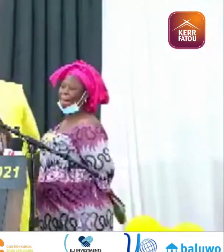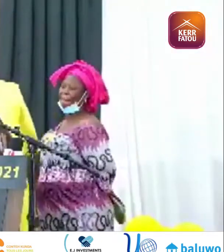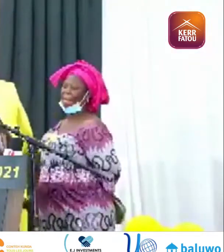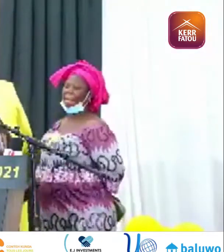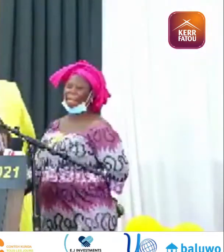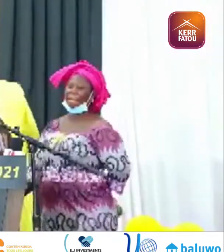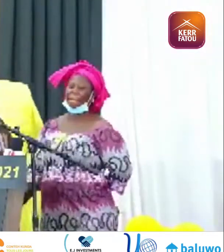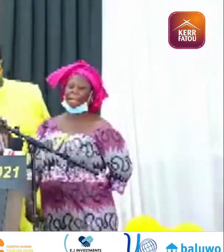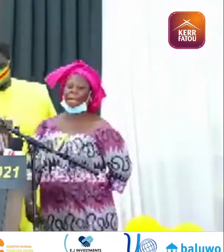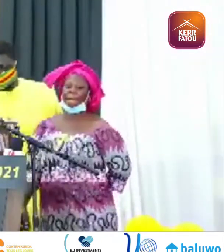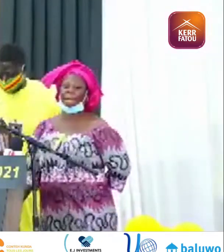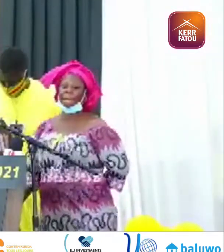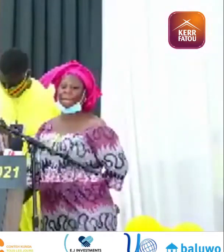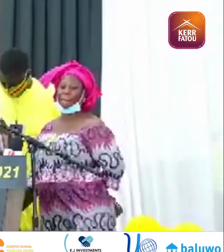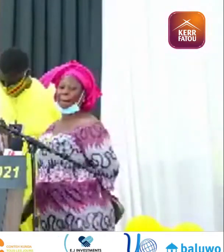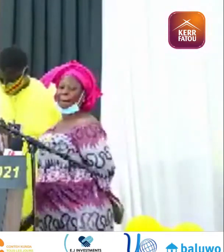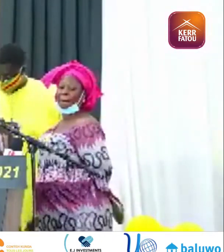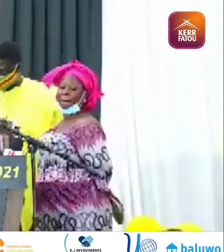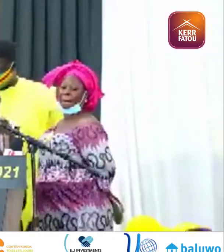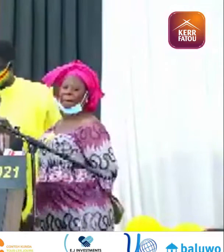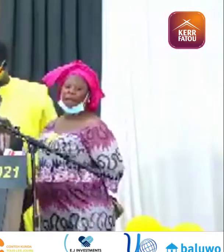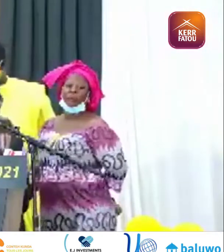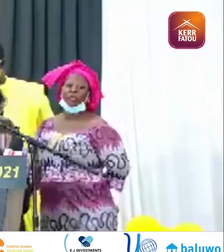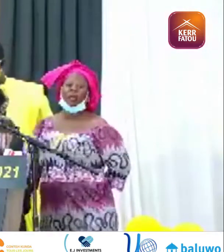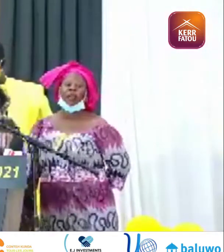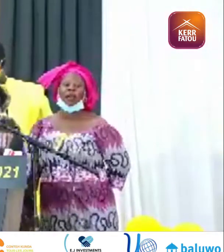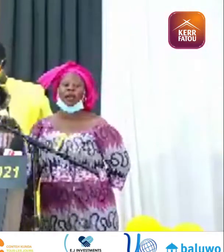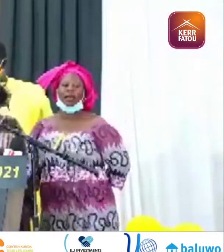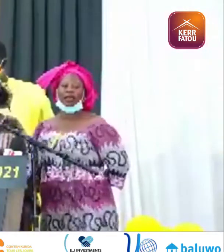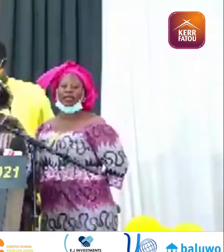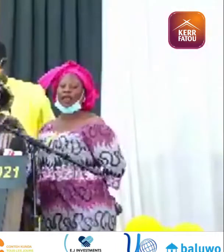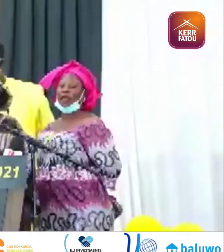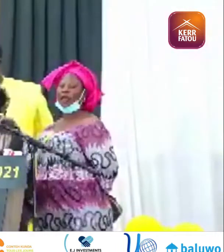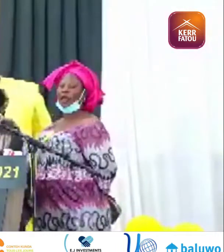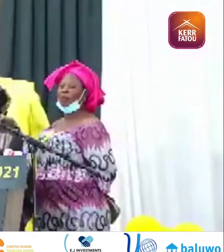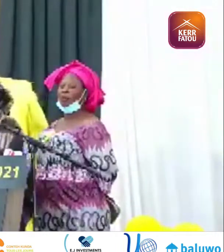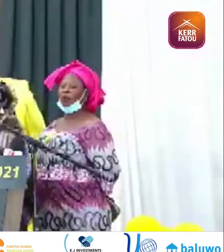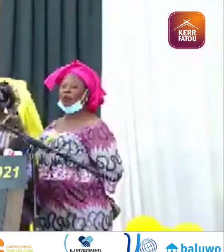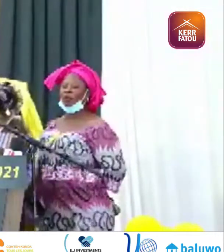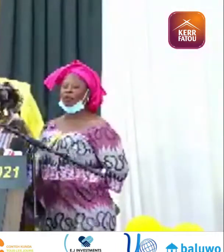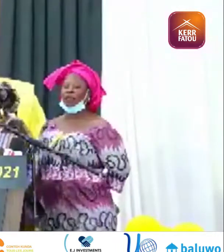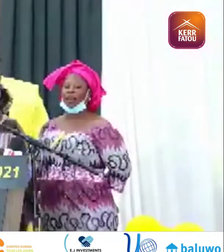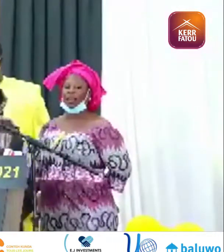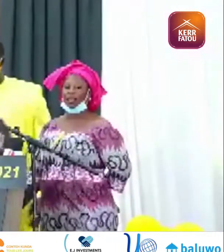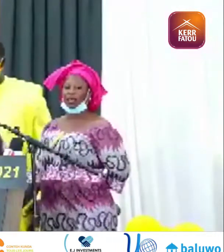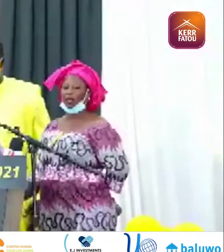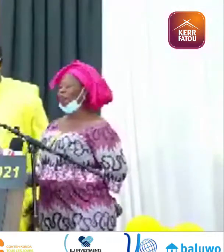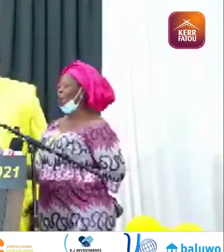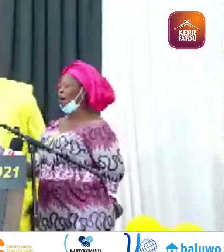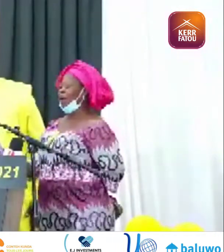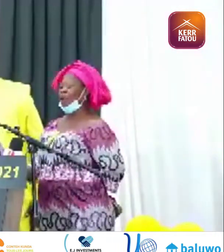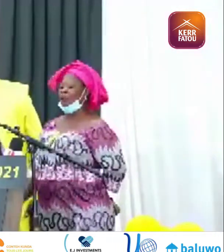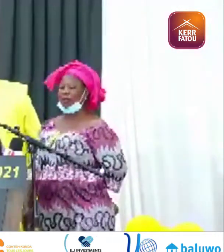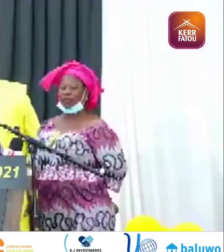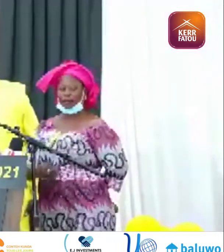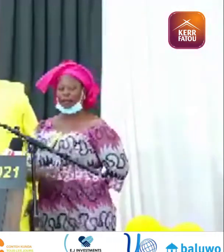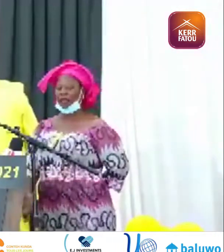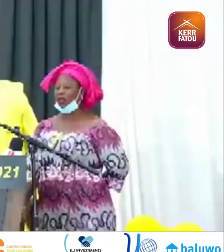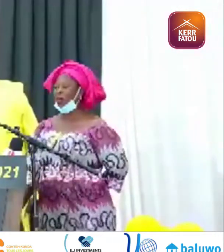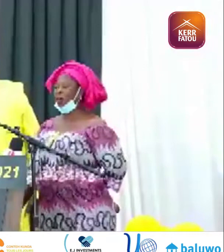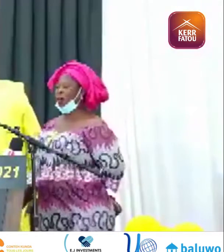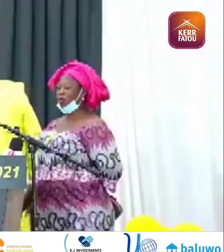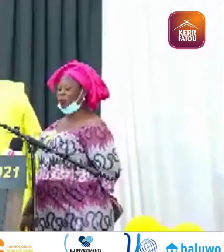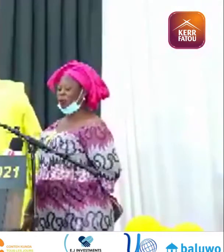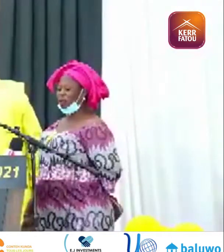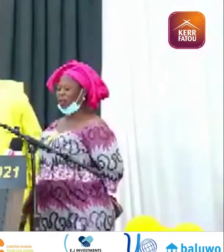kele diara usenula bori bali kiri bali sangkajang bori